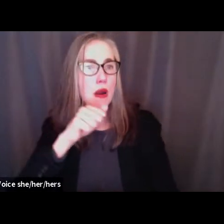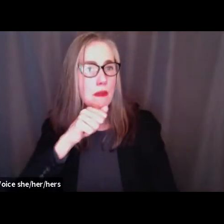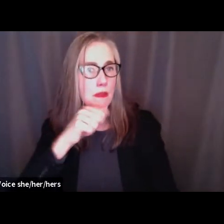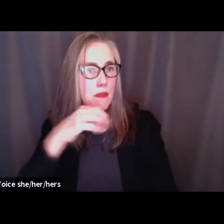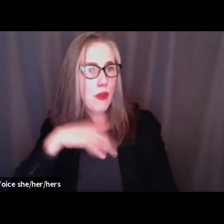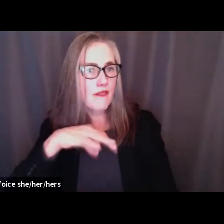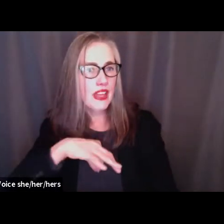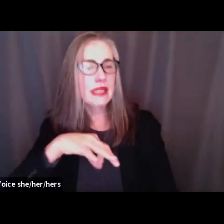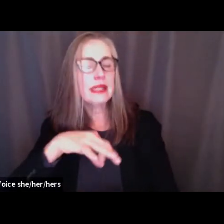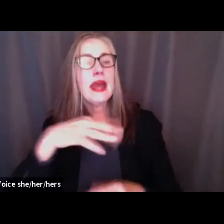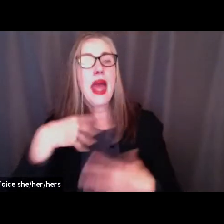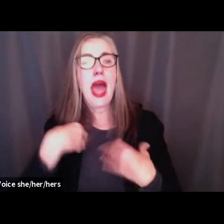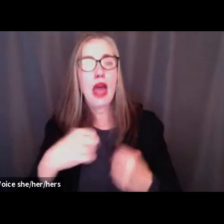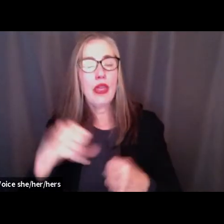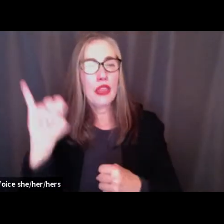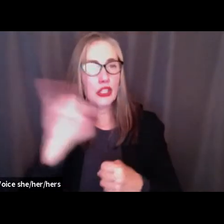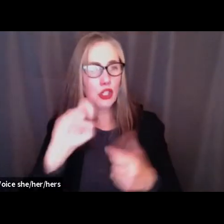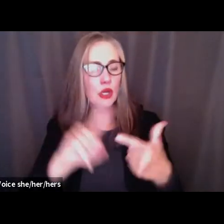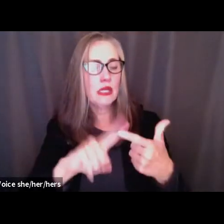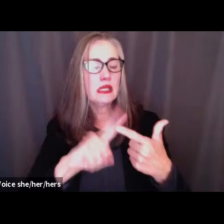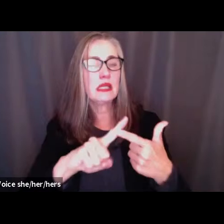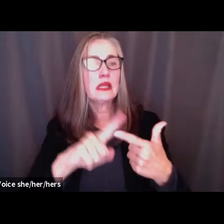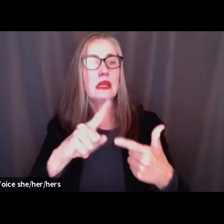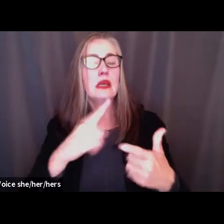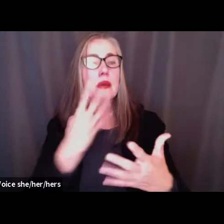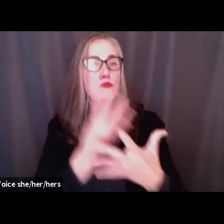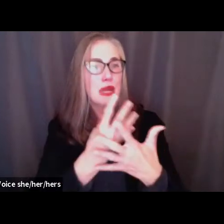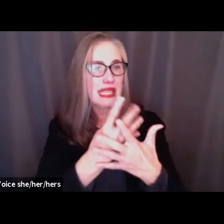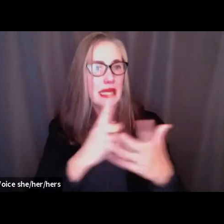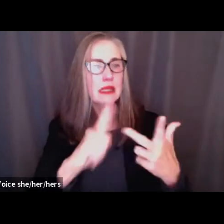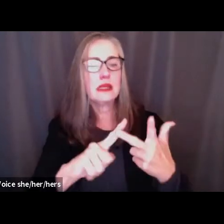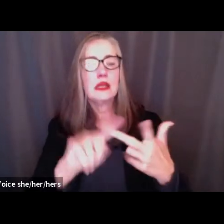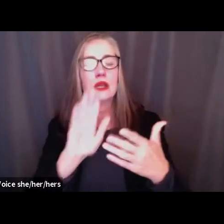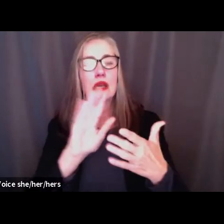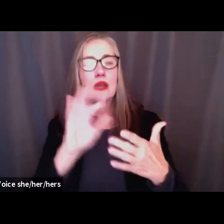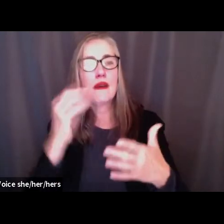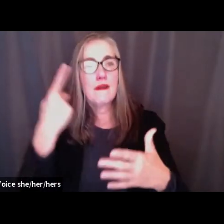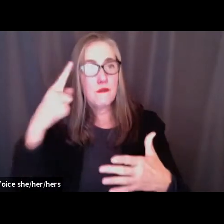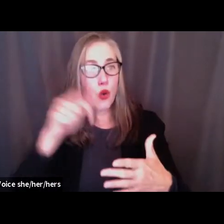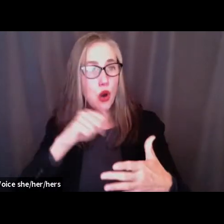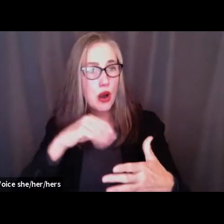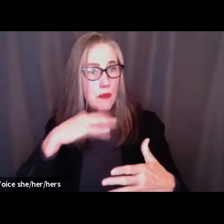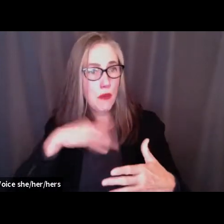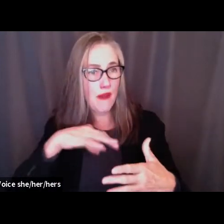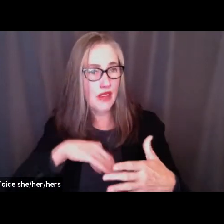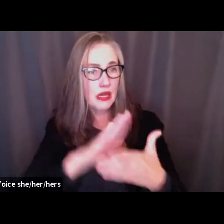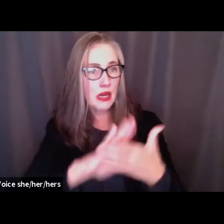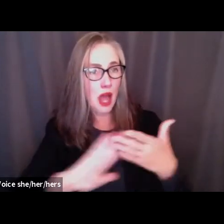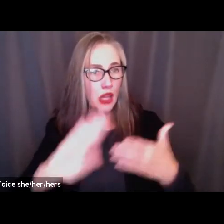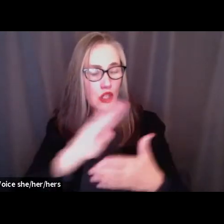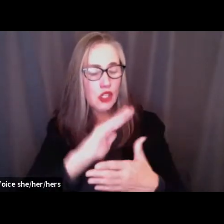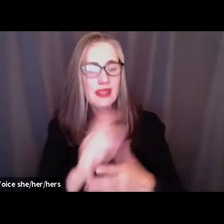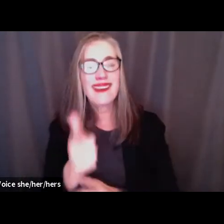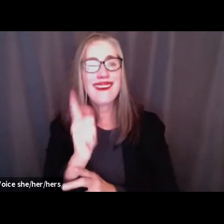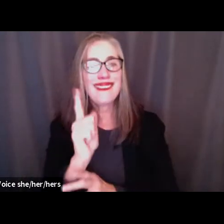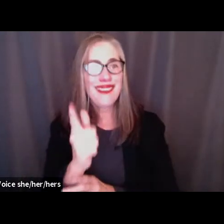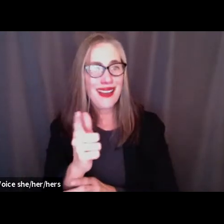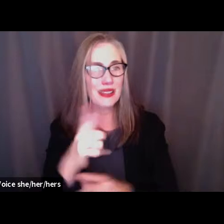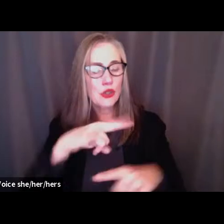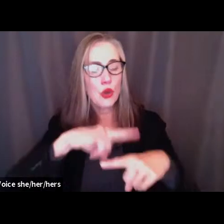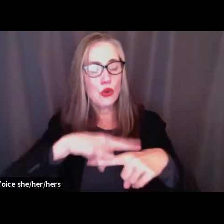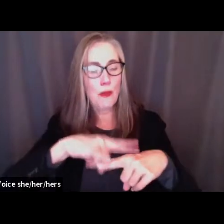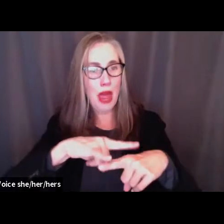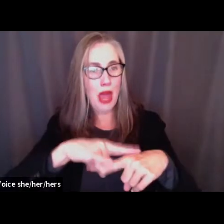prisons, for-profit colleges, guns, tobacco, and oil. We're also reviewing the current party